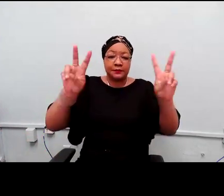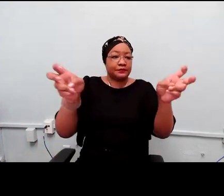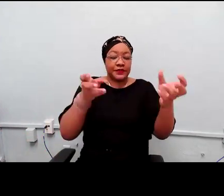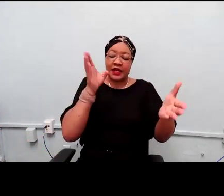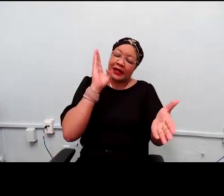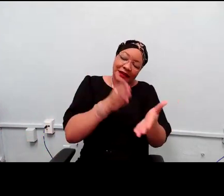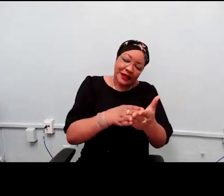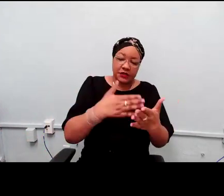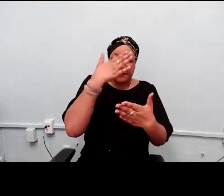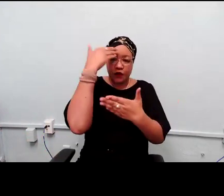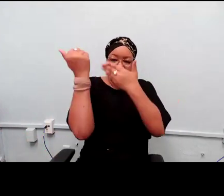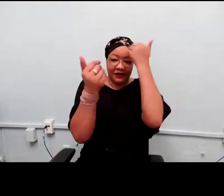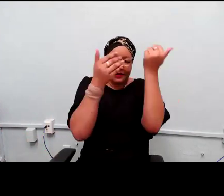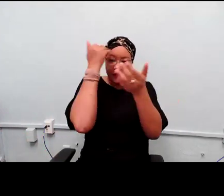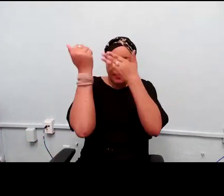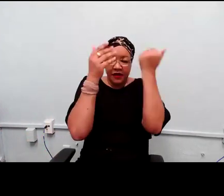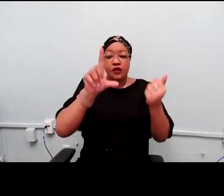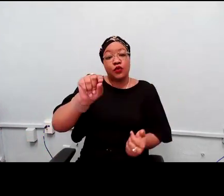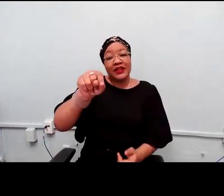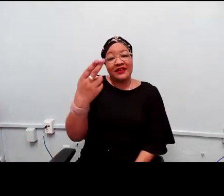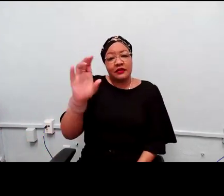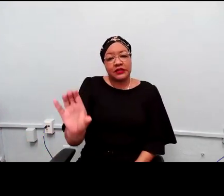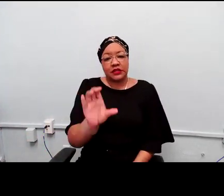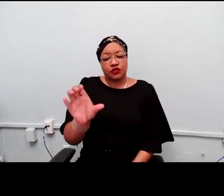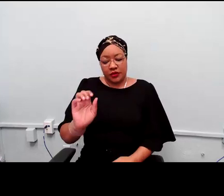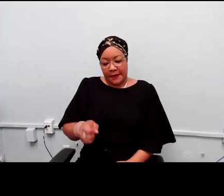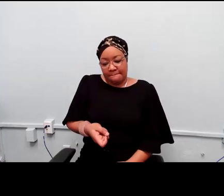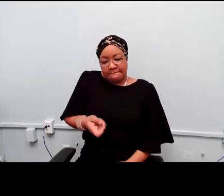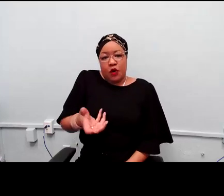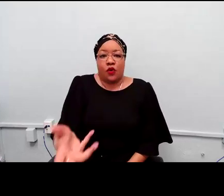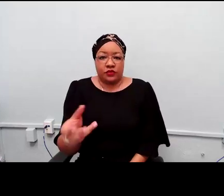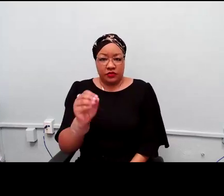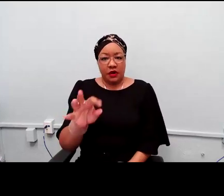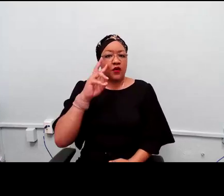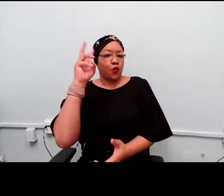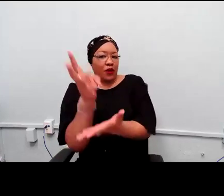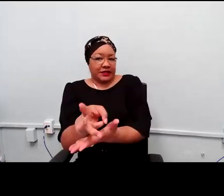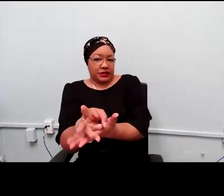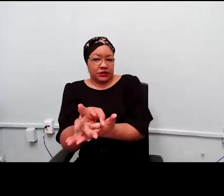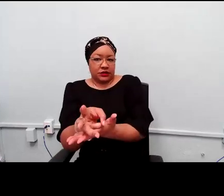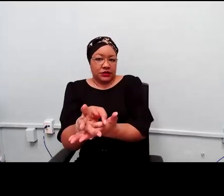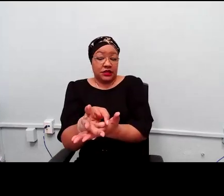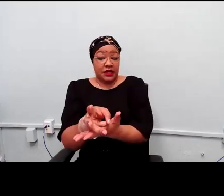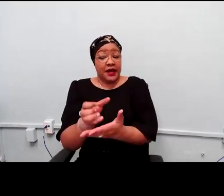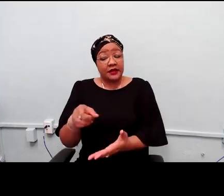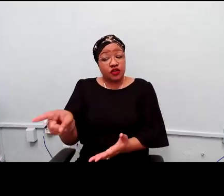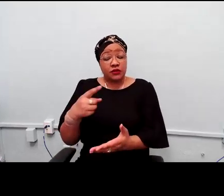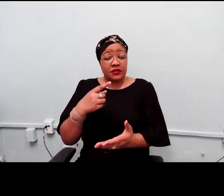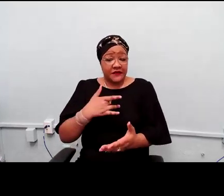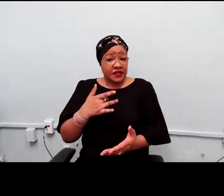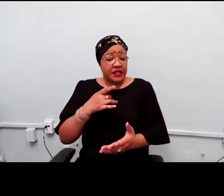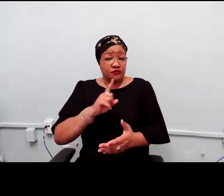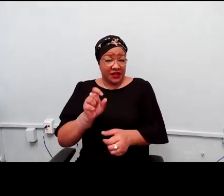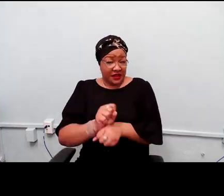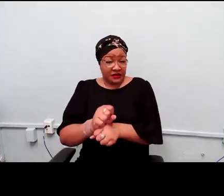of Witness. All right. So she's claiming that poetry of witness is a genre. And then she follows it